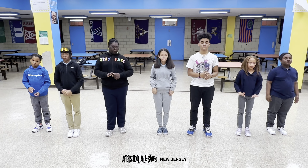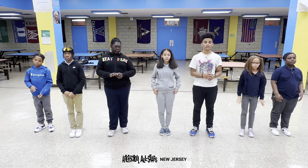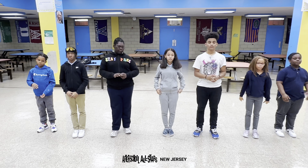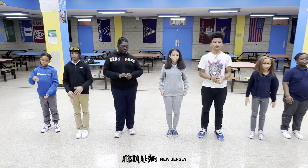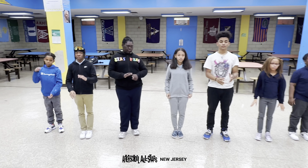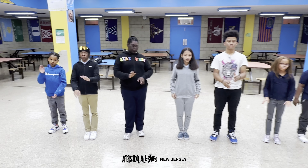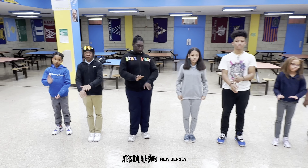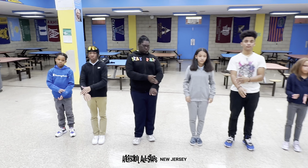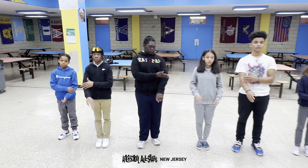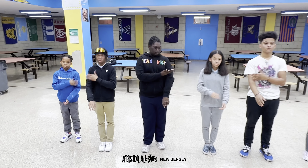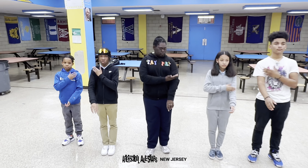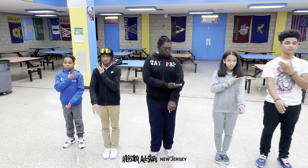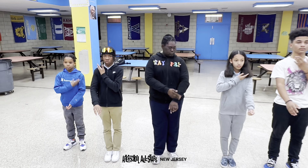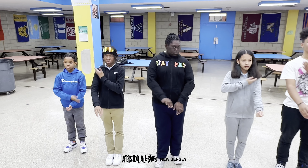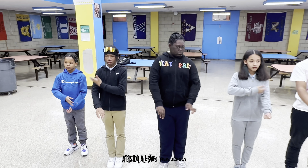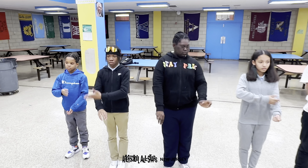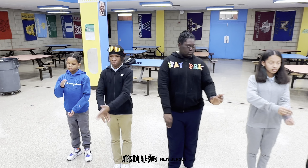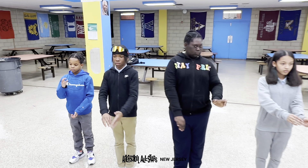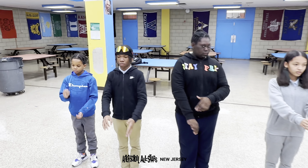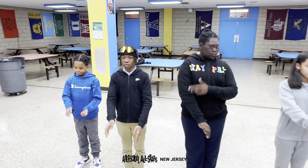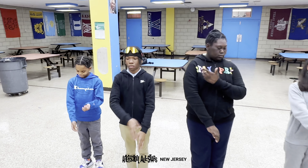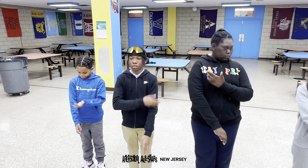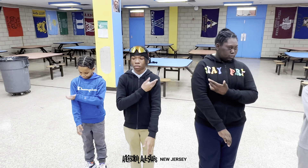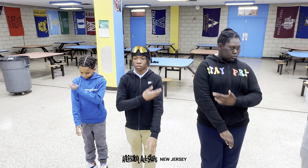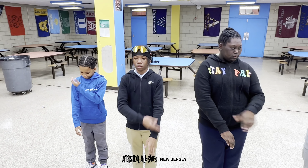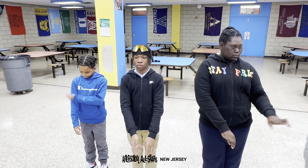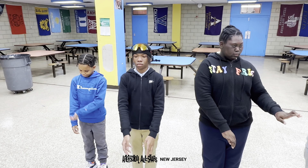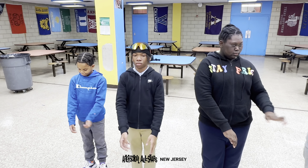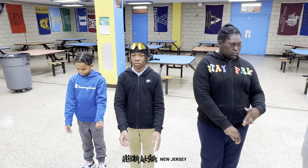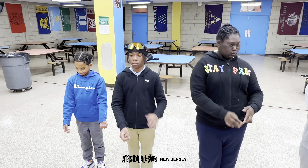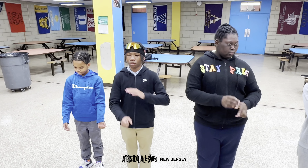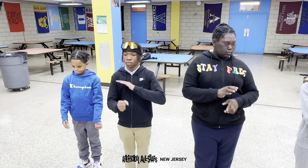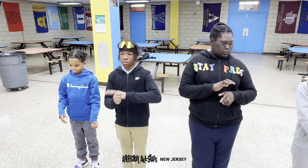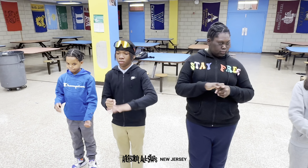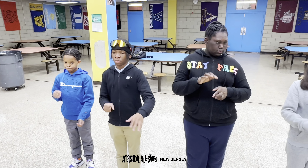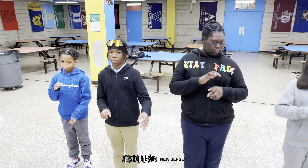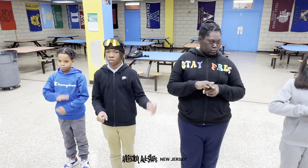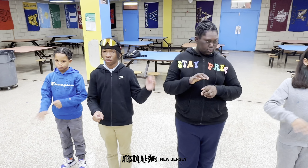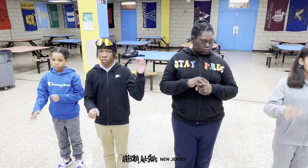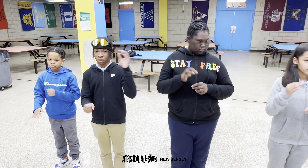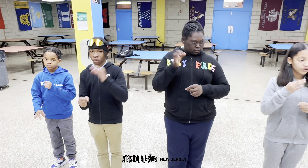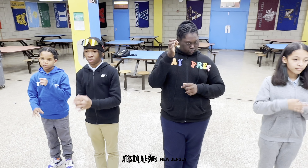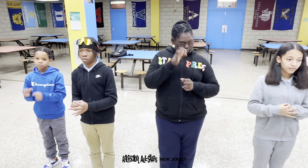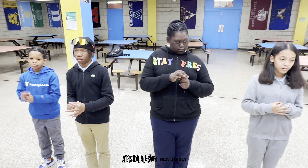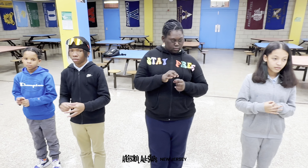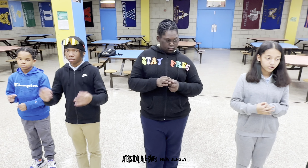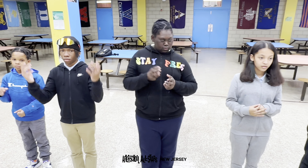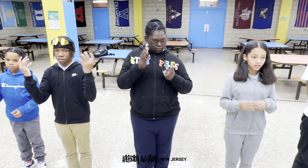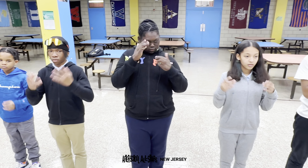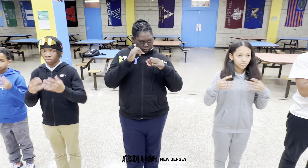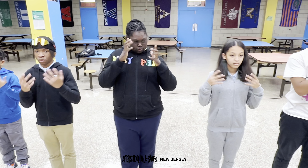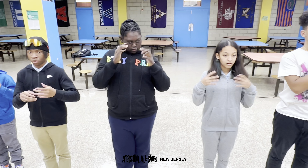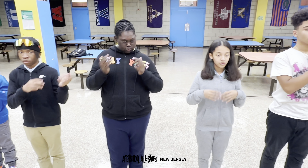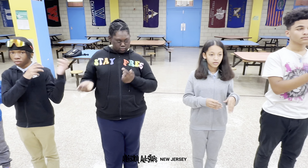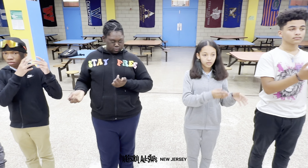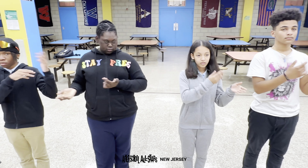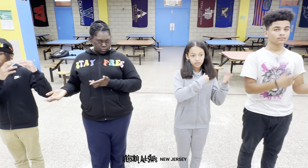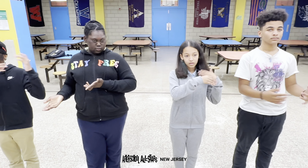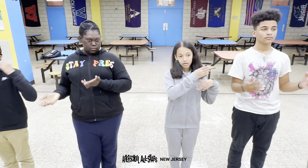Let's sing the song, full of the faith that the darkness has